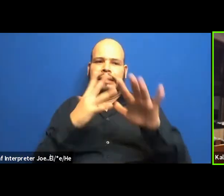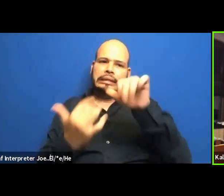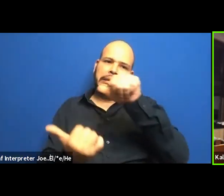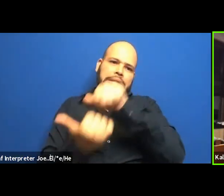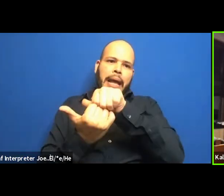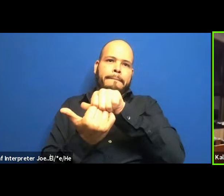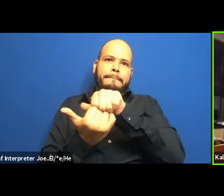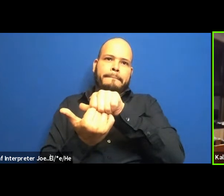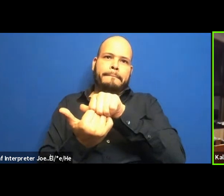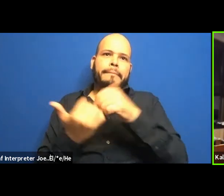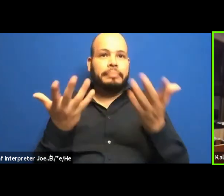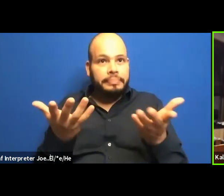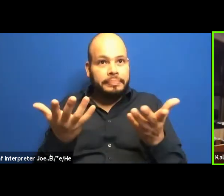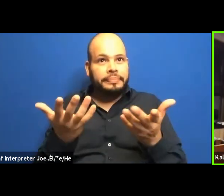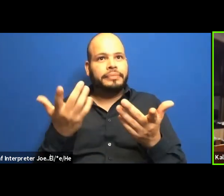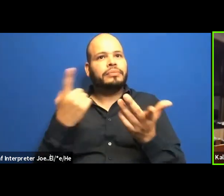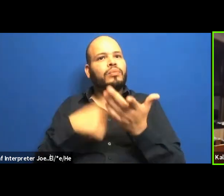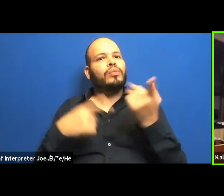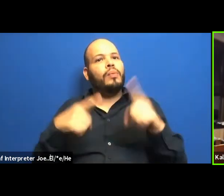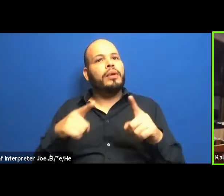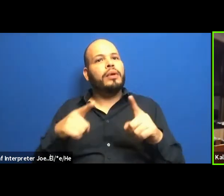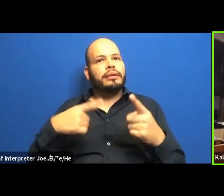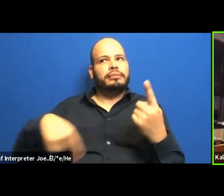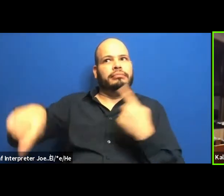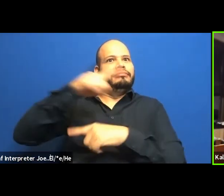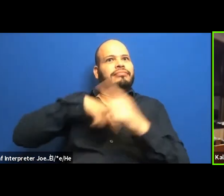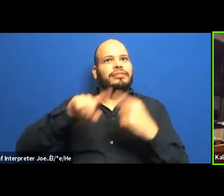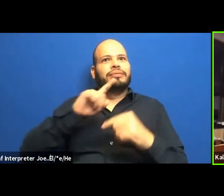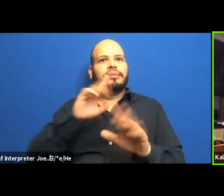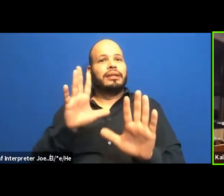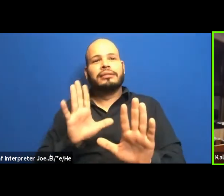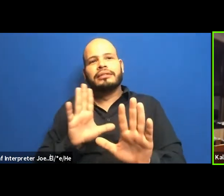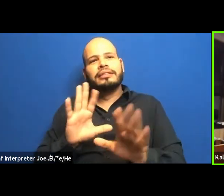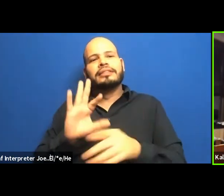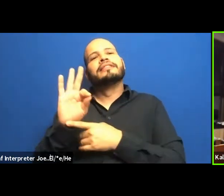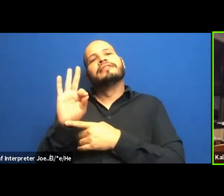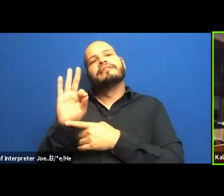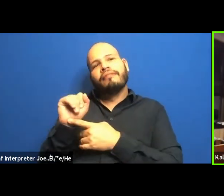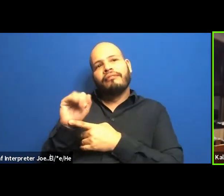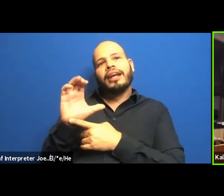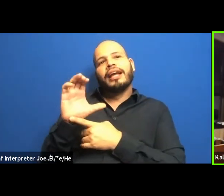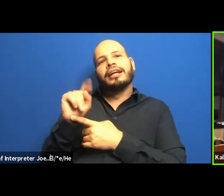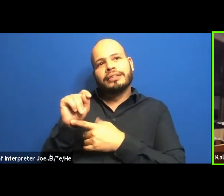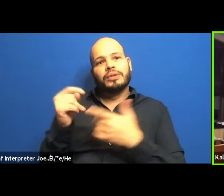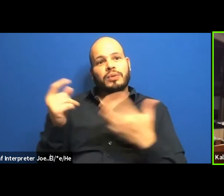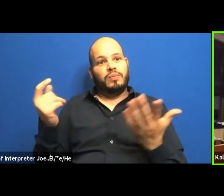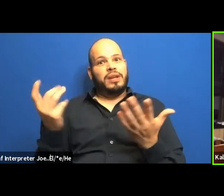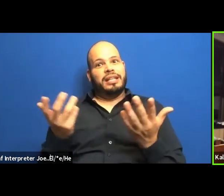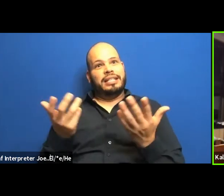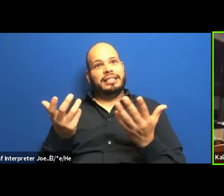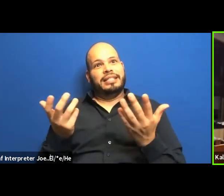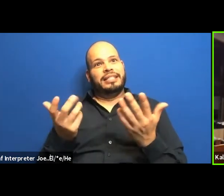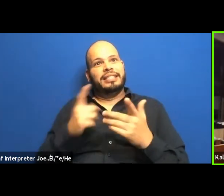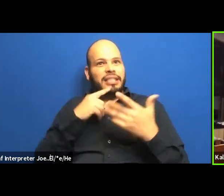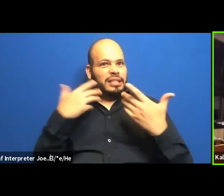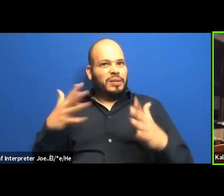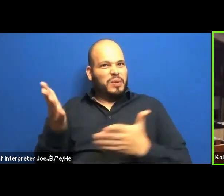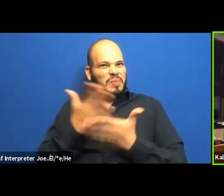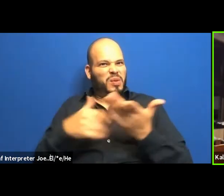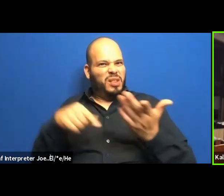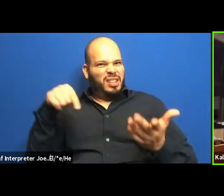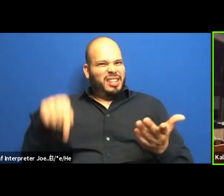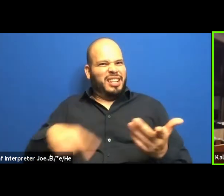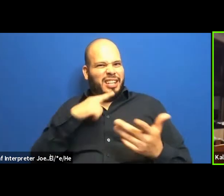process and that of learning about what you can do and how you can serve community and serve